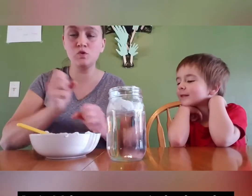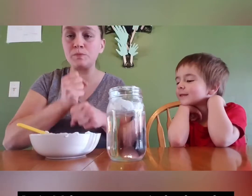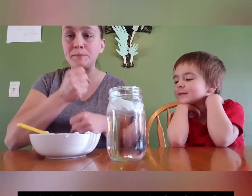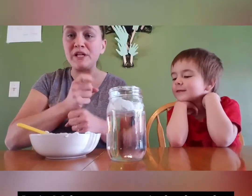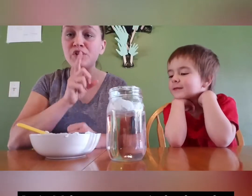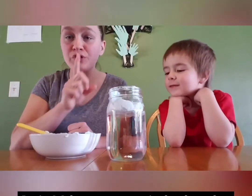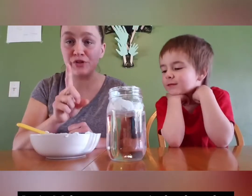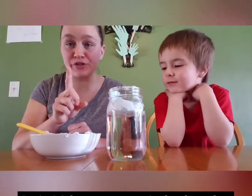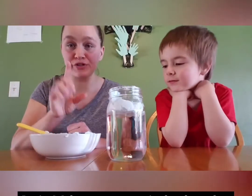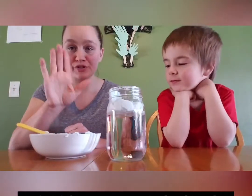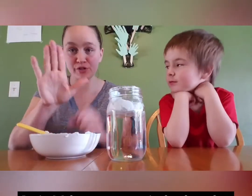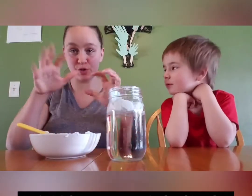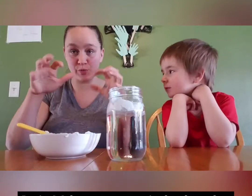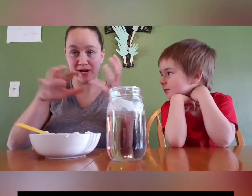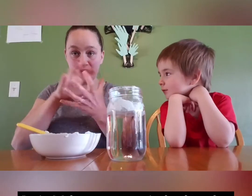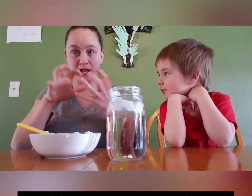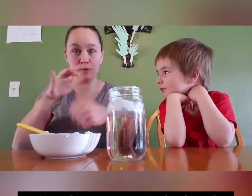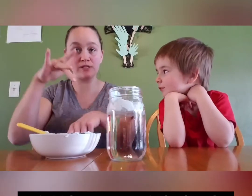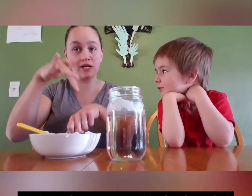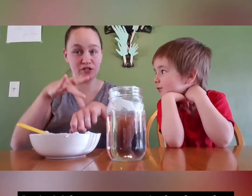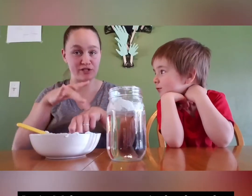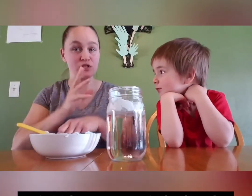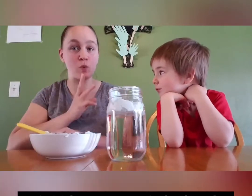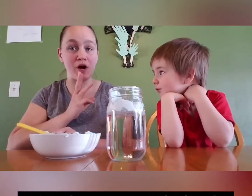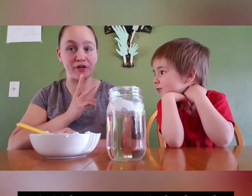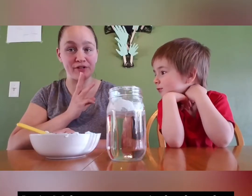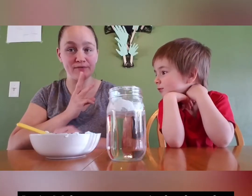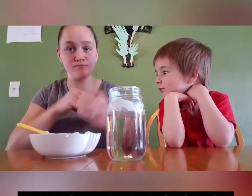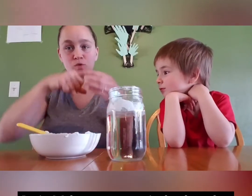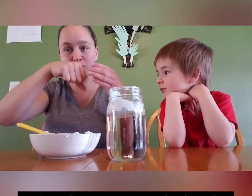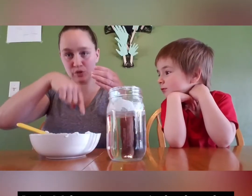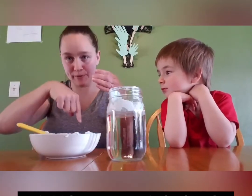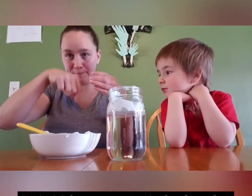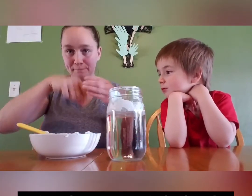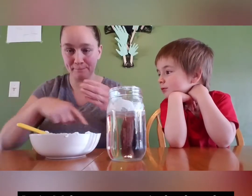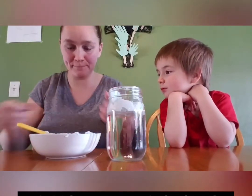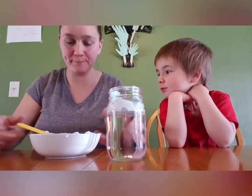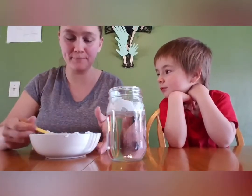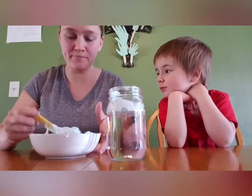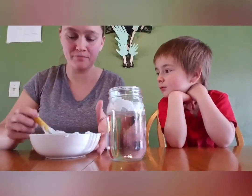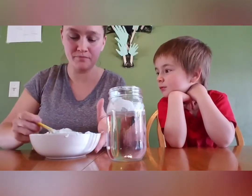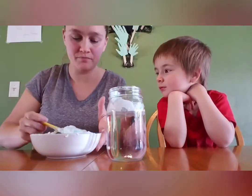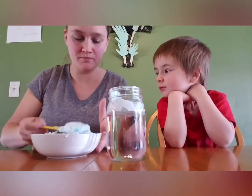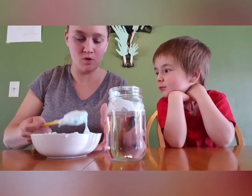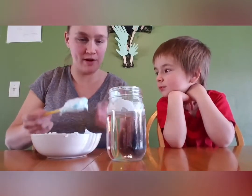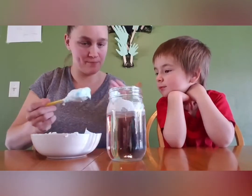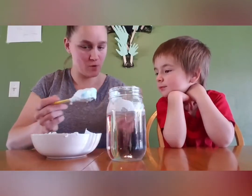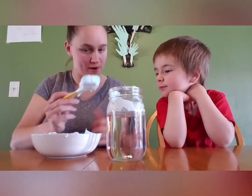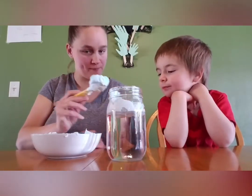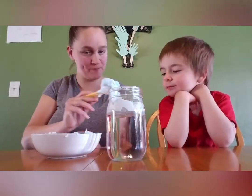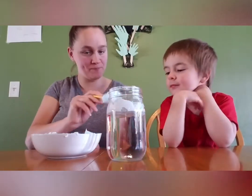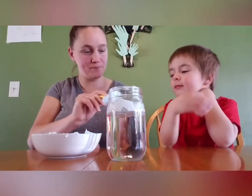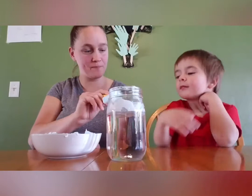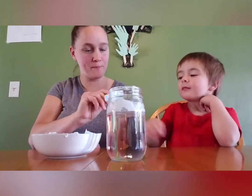Make sure your rain cloud touches the water. Okay, drip. Okay, go ahead.